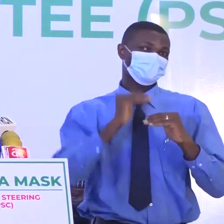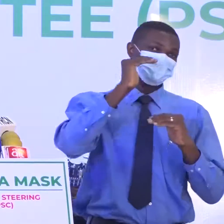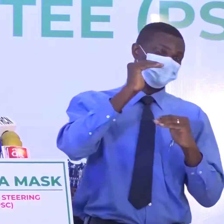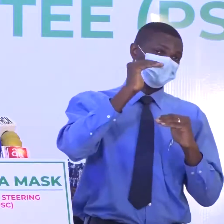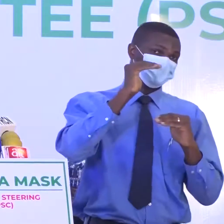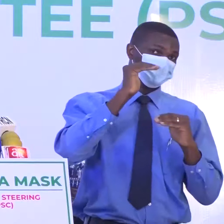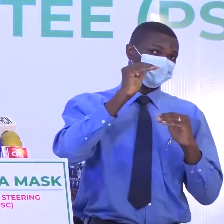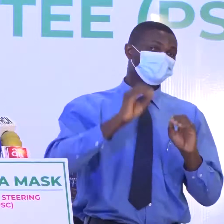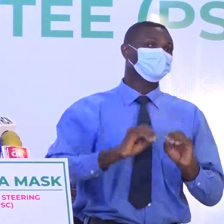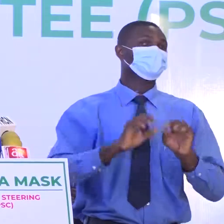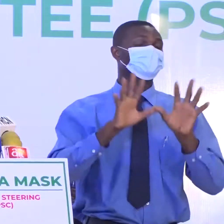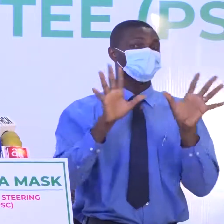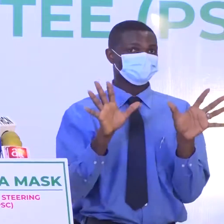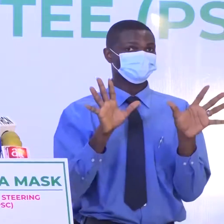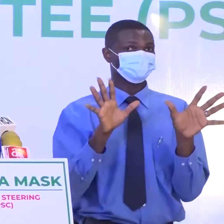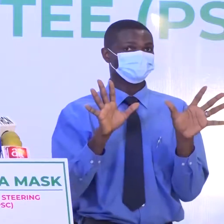is